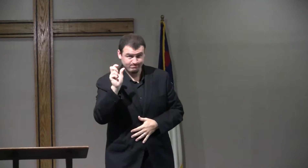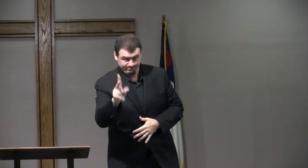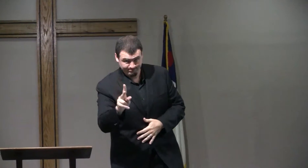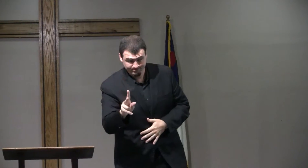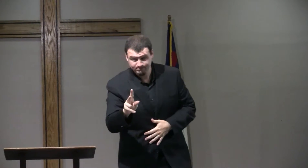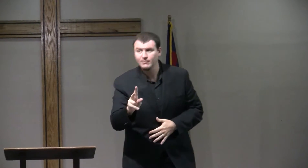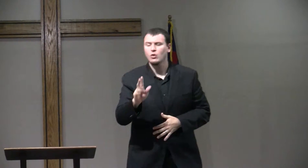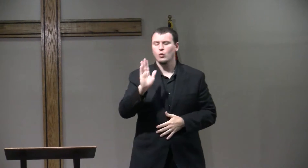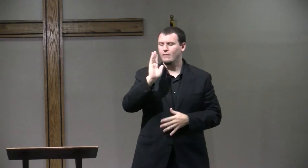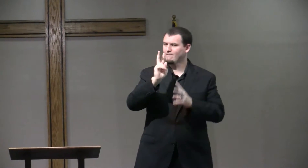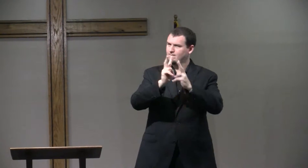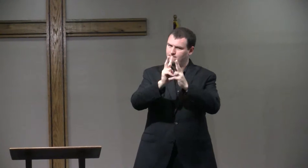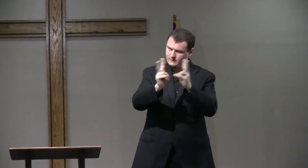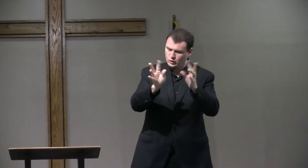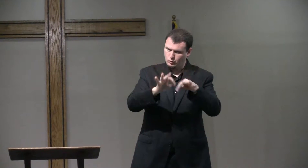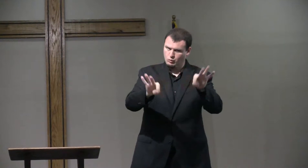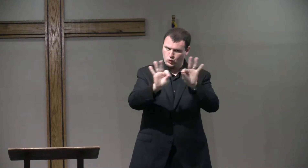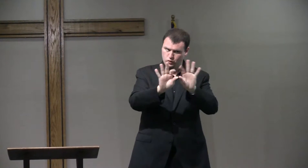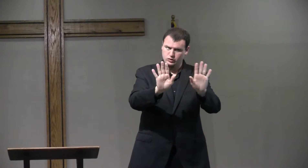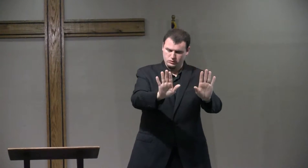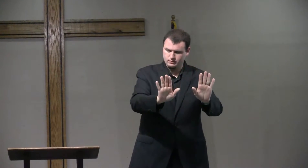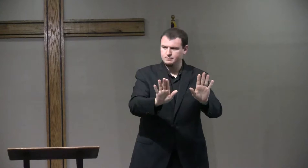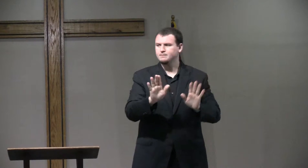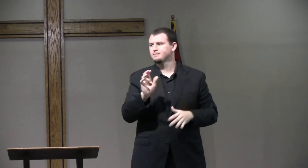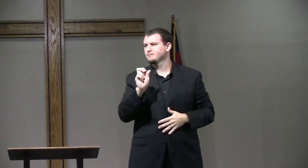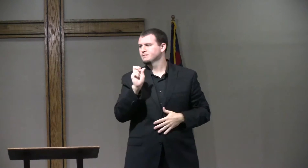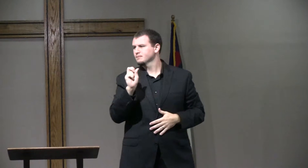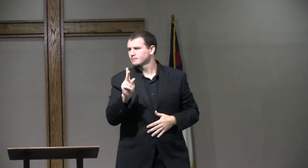see that today, actually. It is very important.